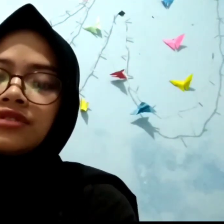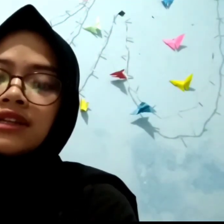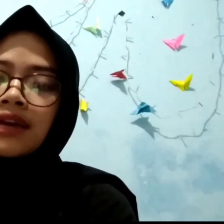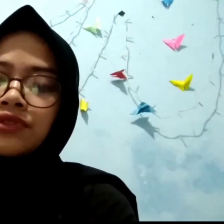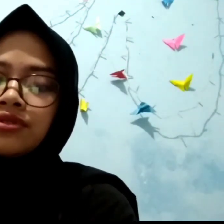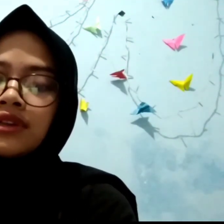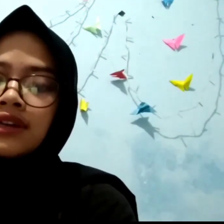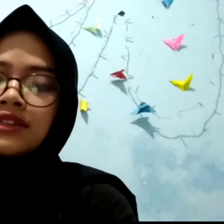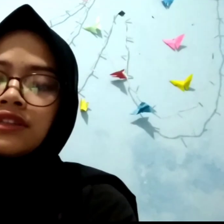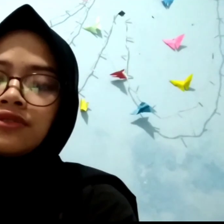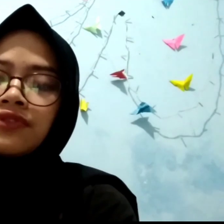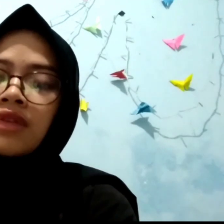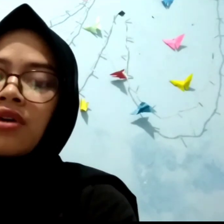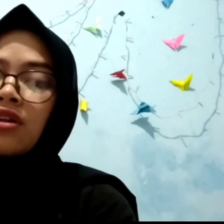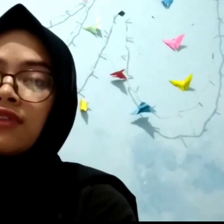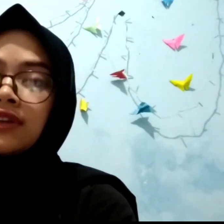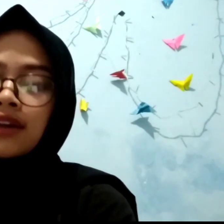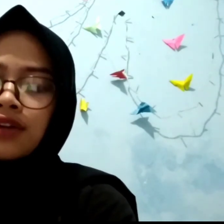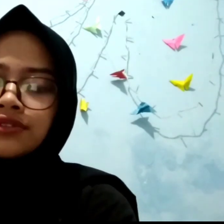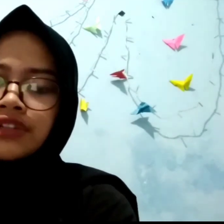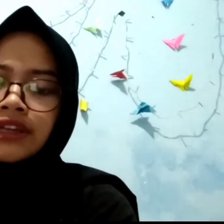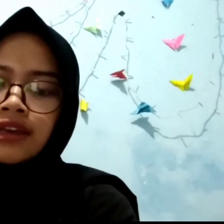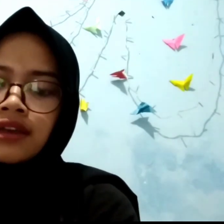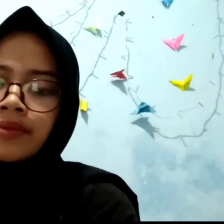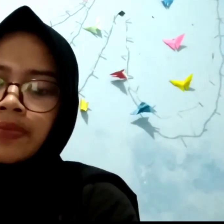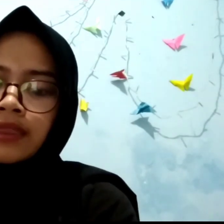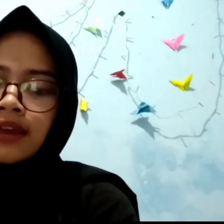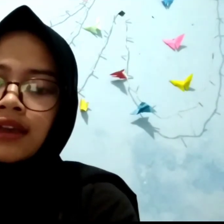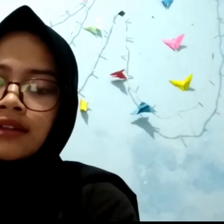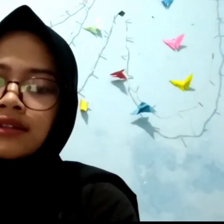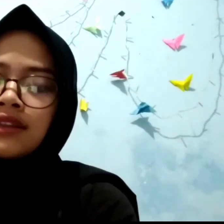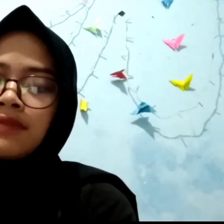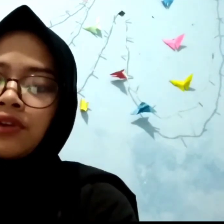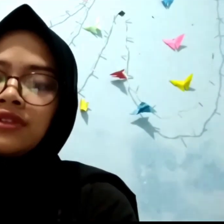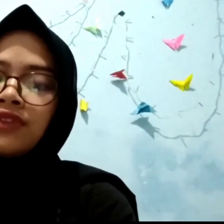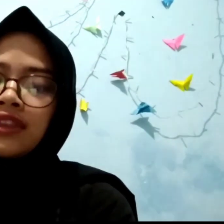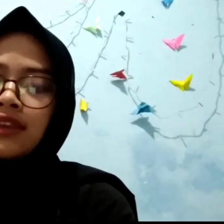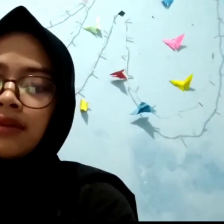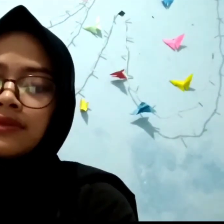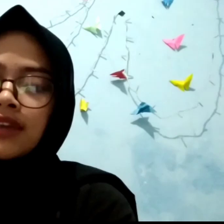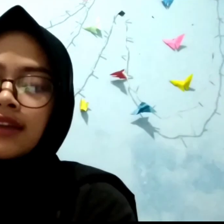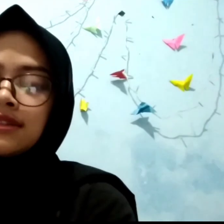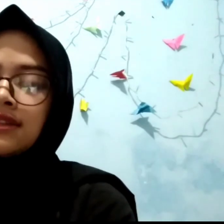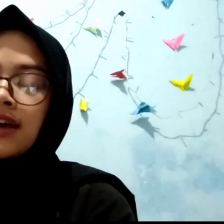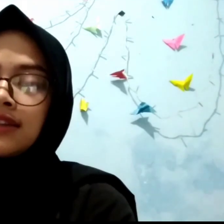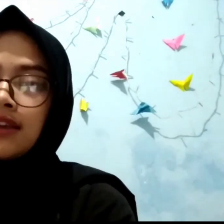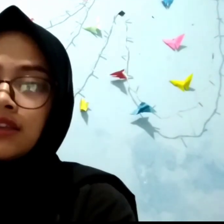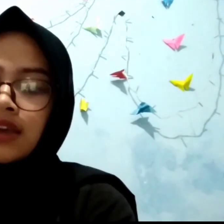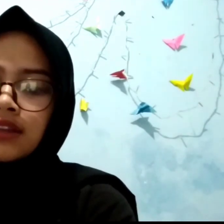students came to the institute from all over the country, and they brought with them signs that they had